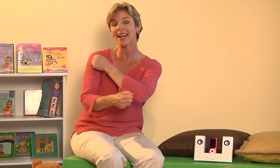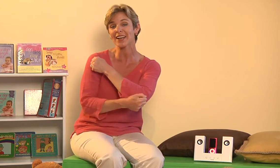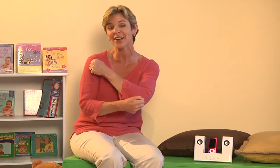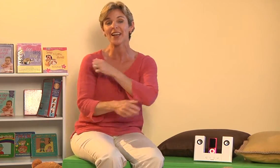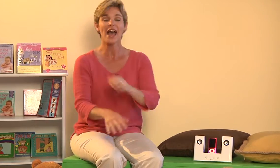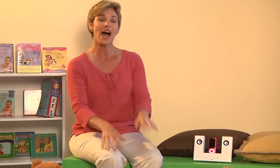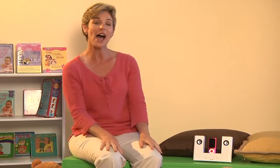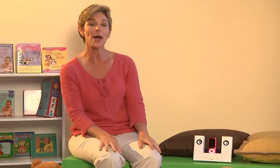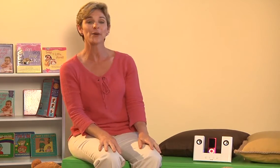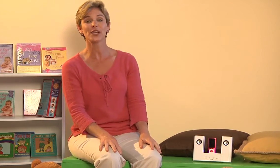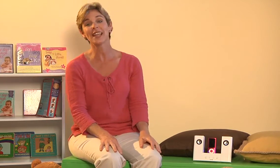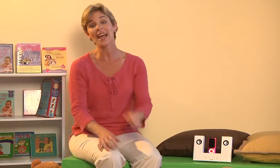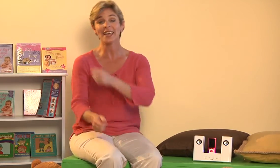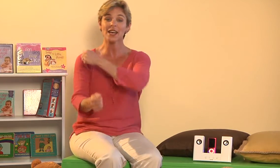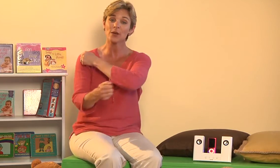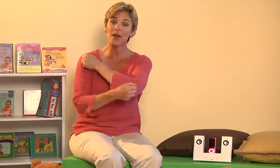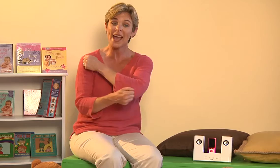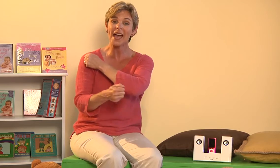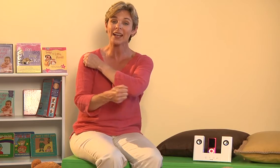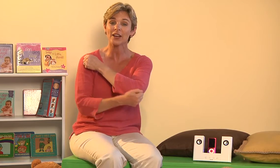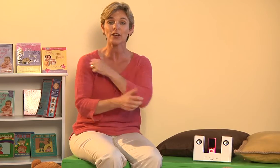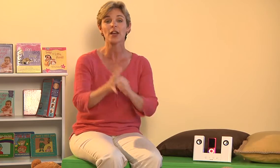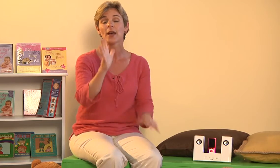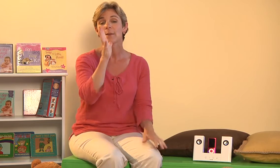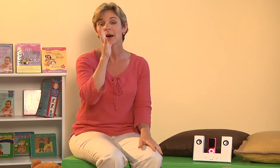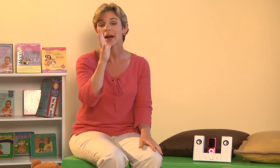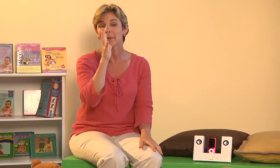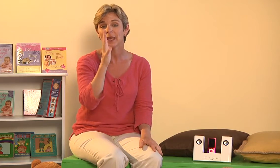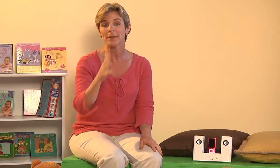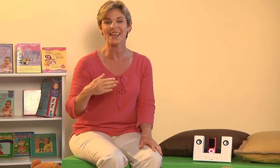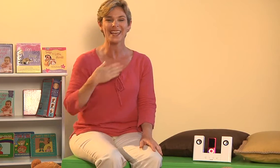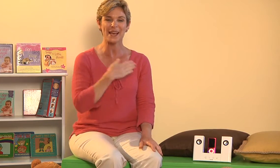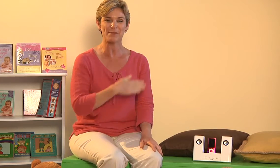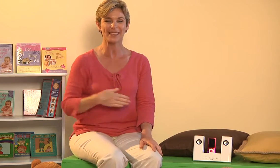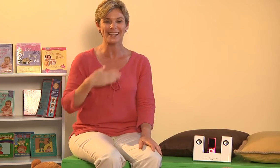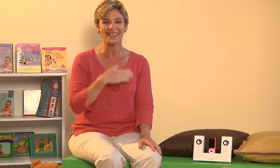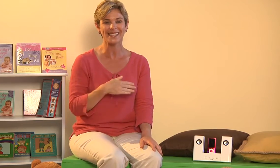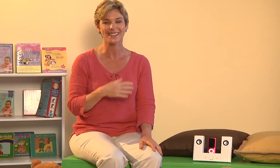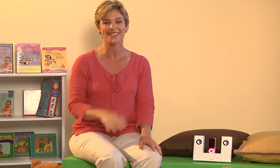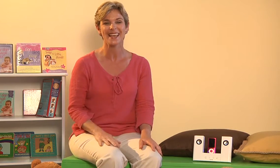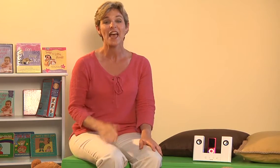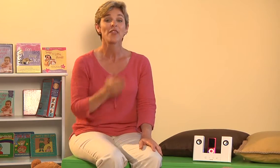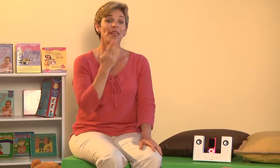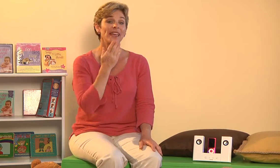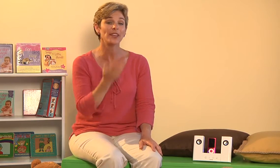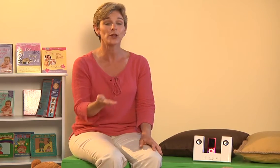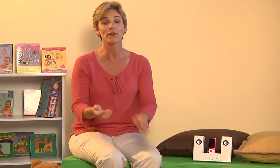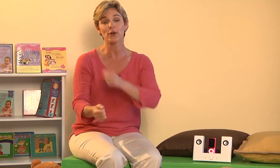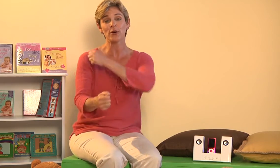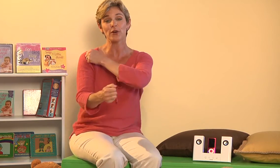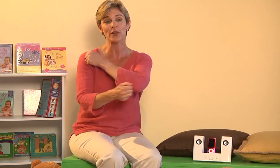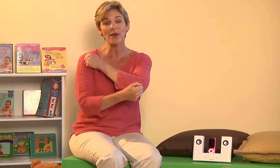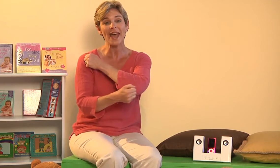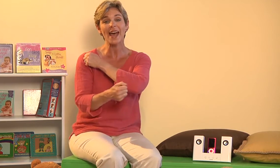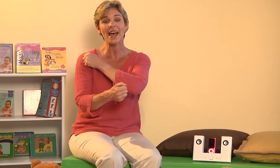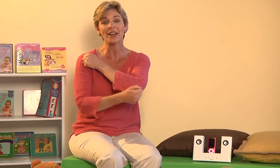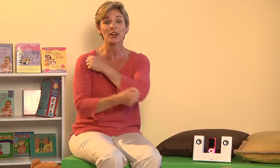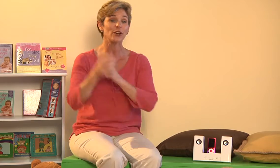cracker. I would like a cracker, Mommy, may I please? Thank you for the cracker